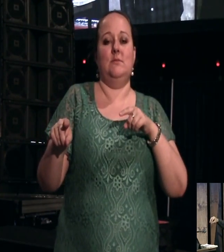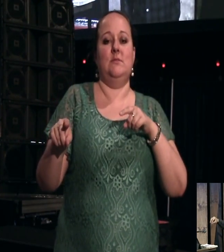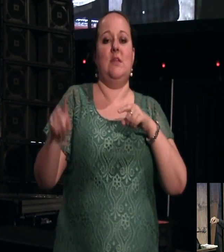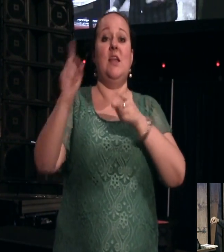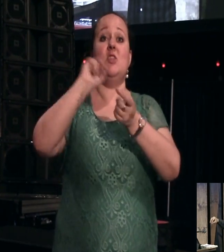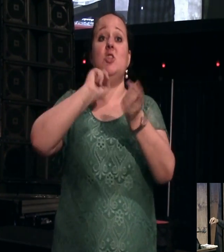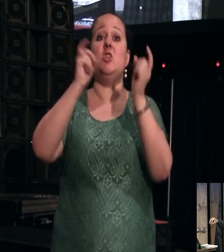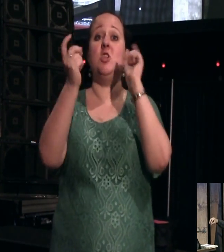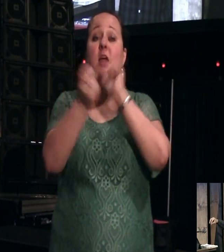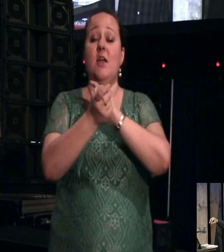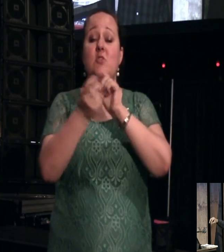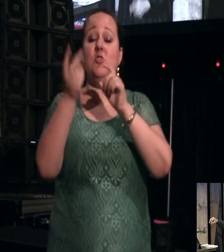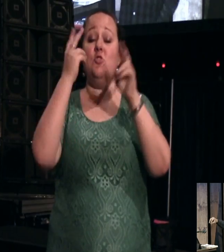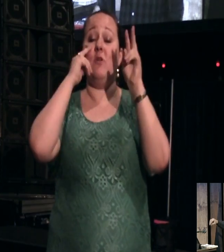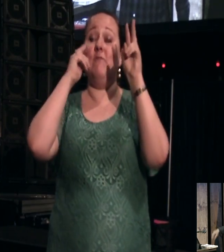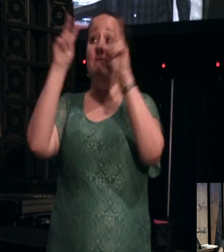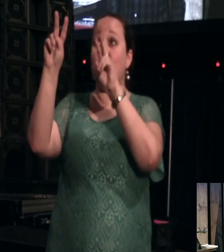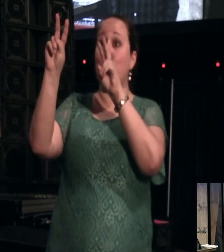response.